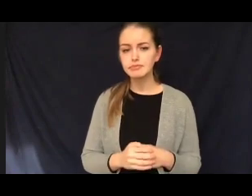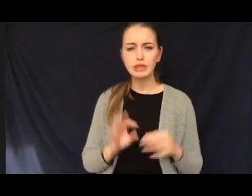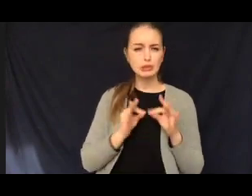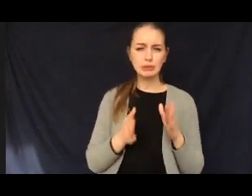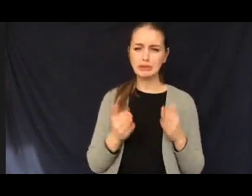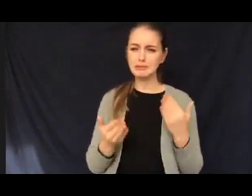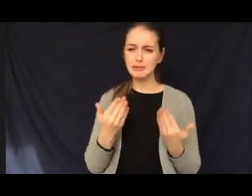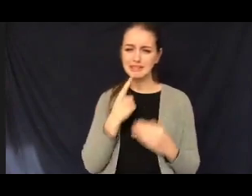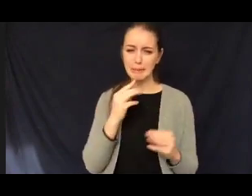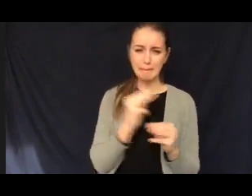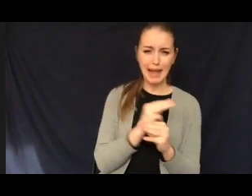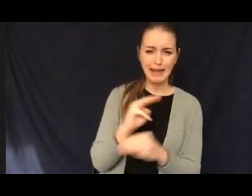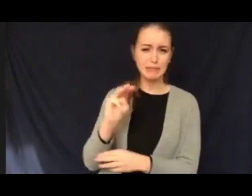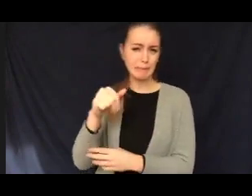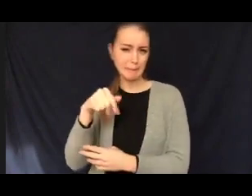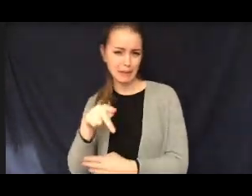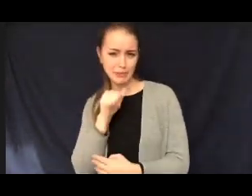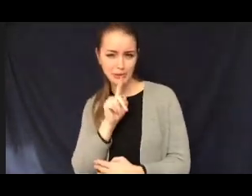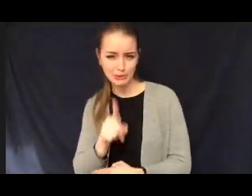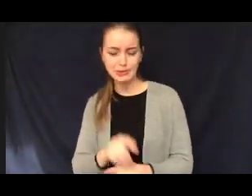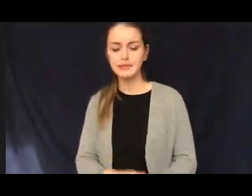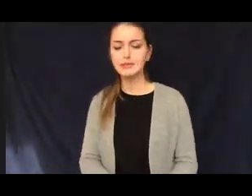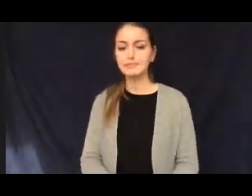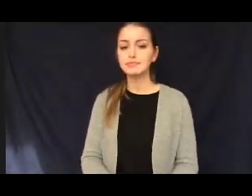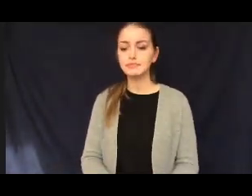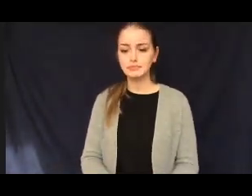Okay, so you're wondering why I brought you in this stupid room. So